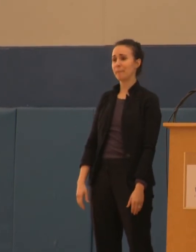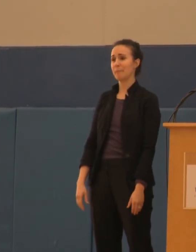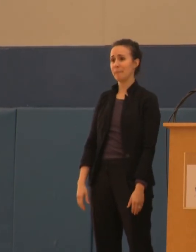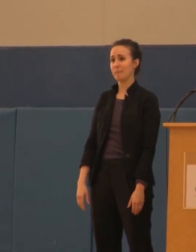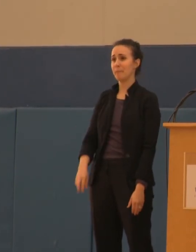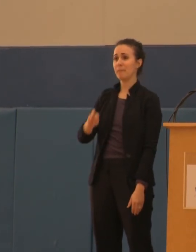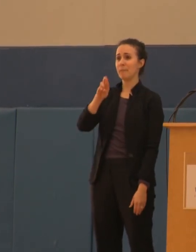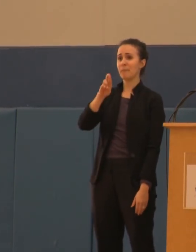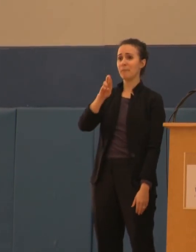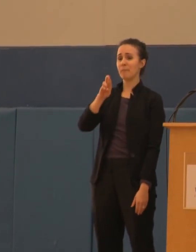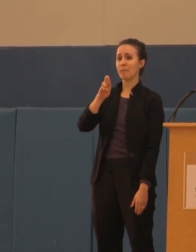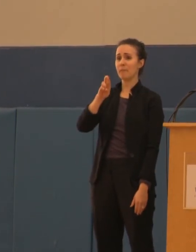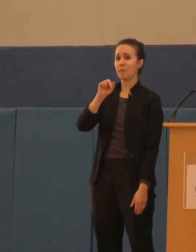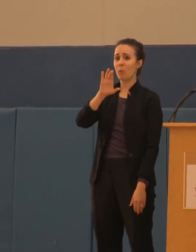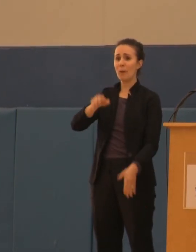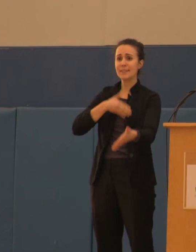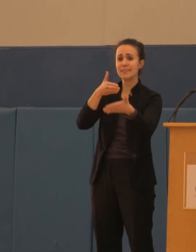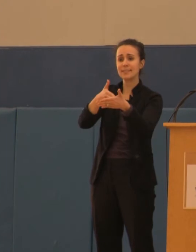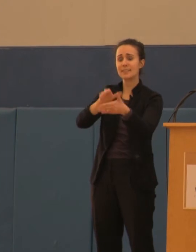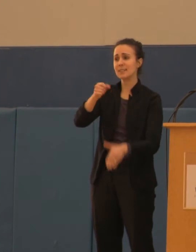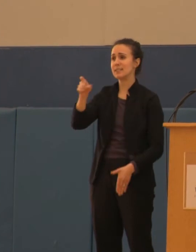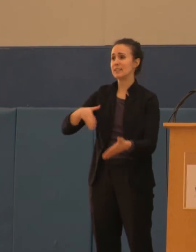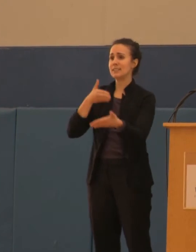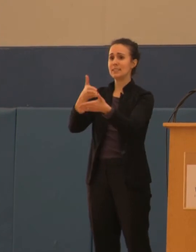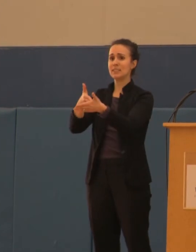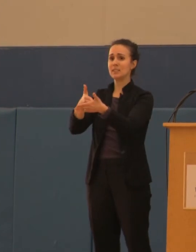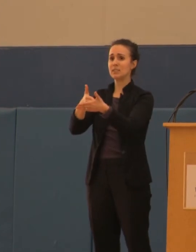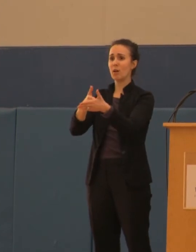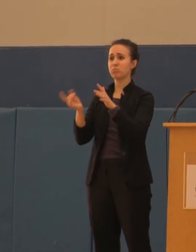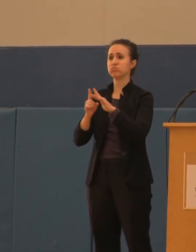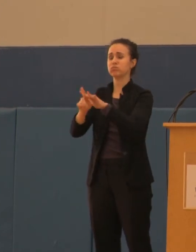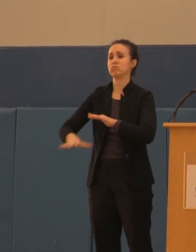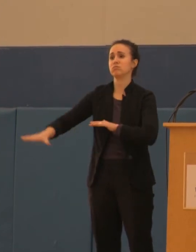that racism and sexism are throughout